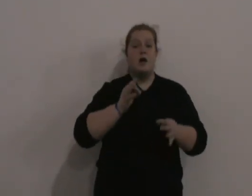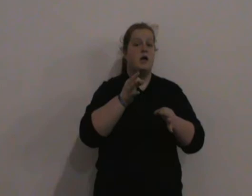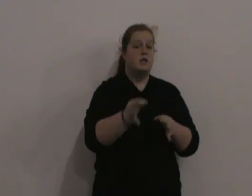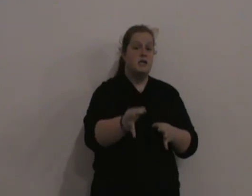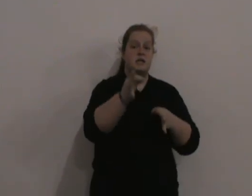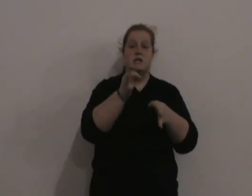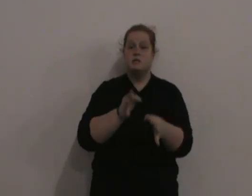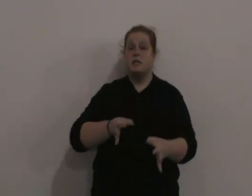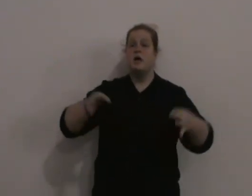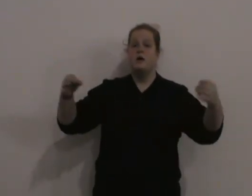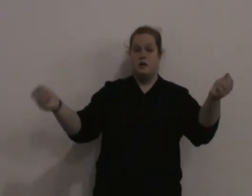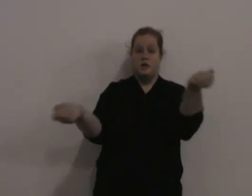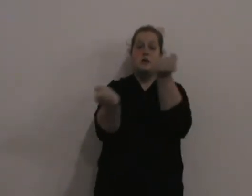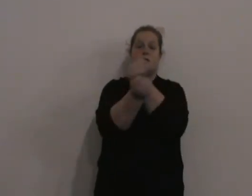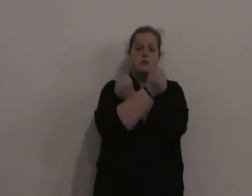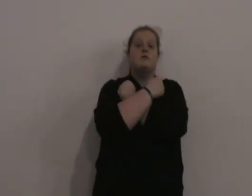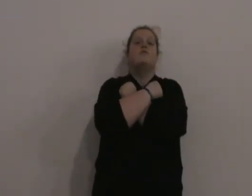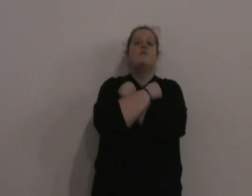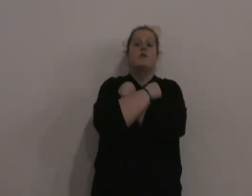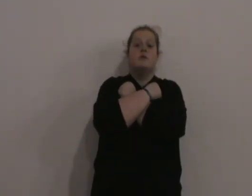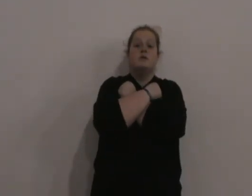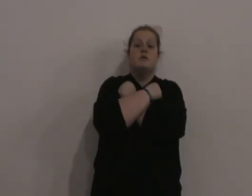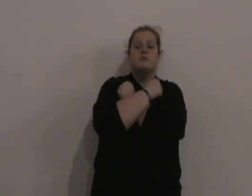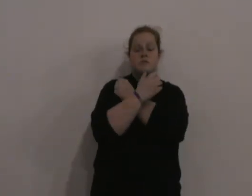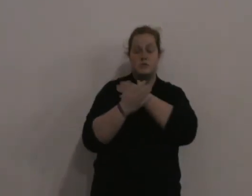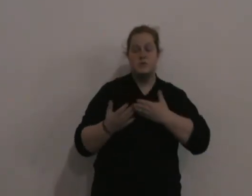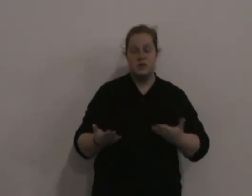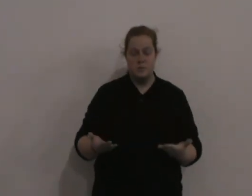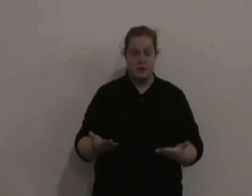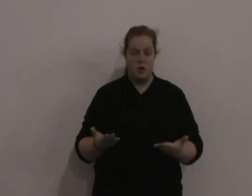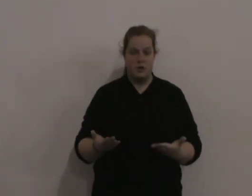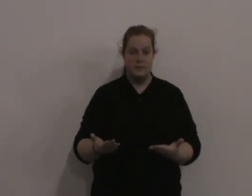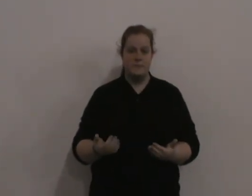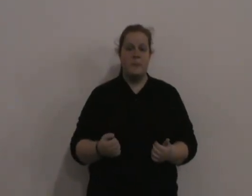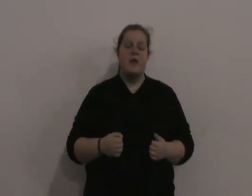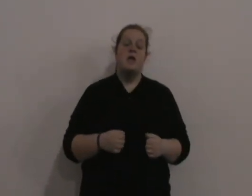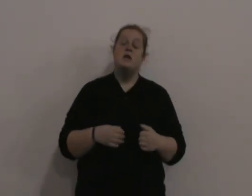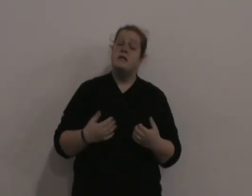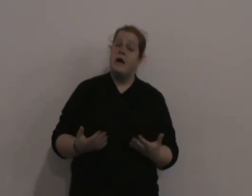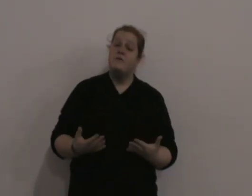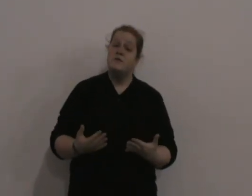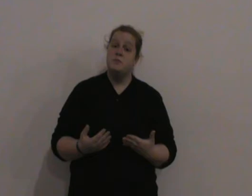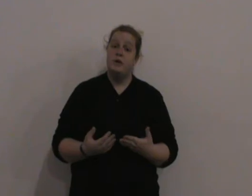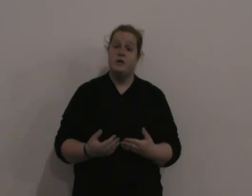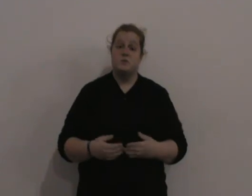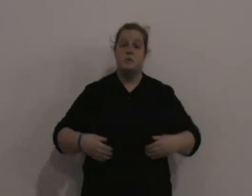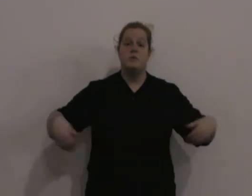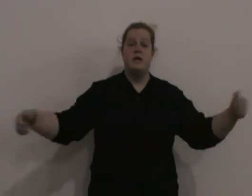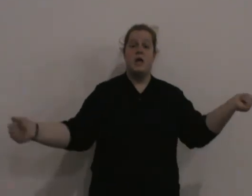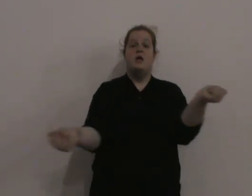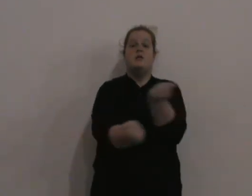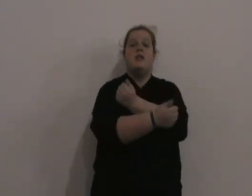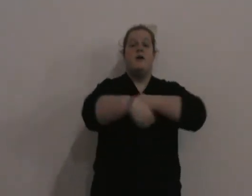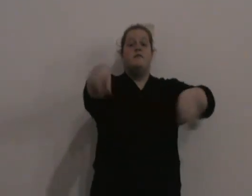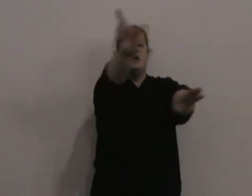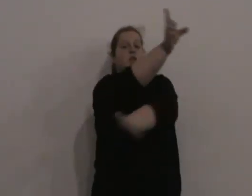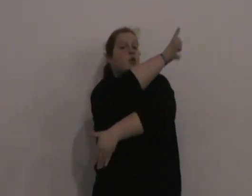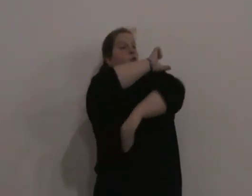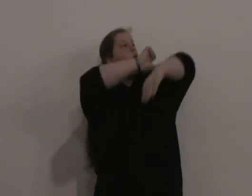God is love. Just a little bit longer. Now for the sopranos, we're doing love the